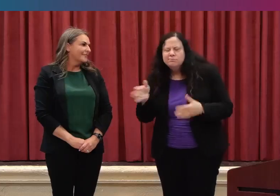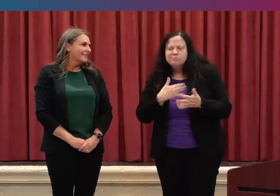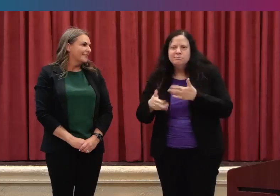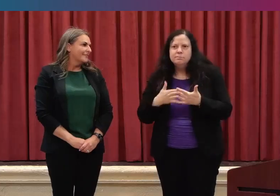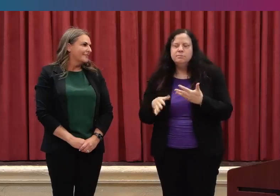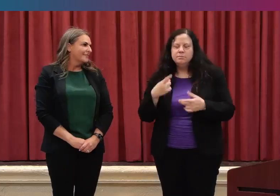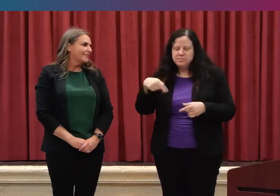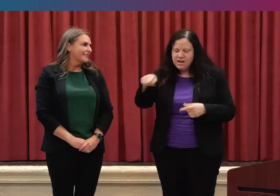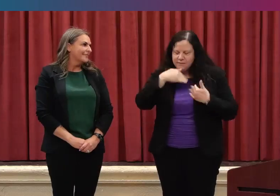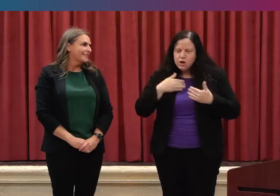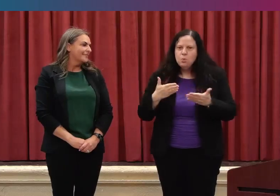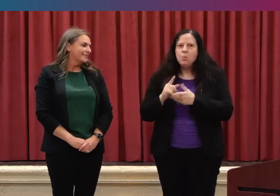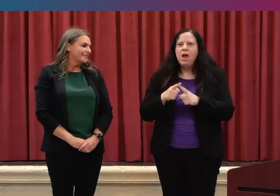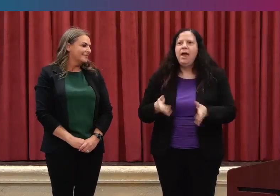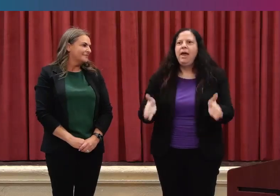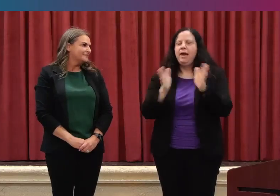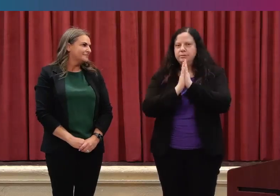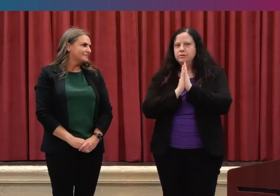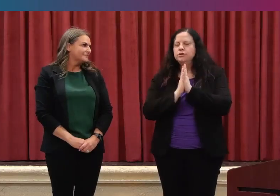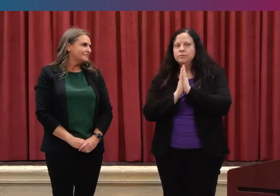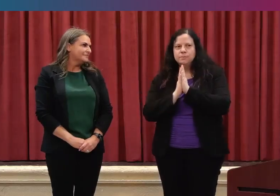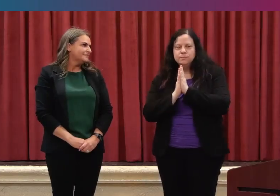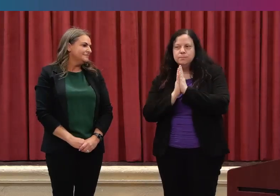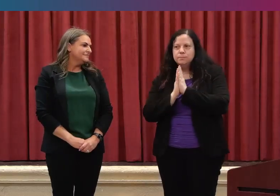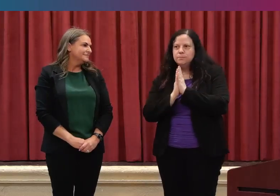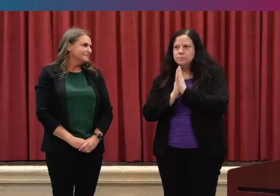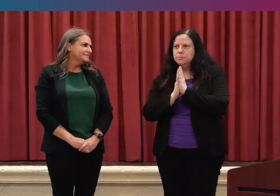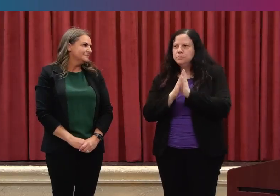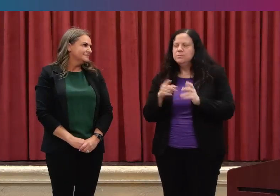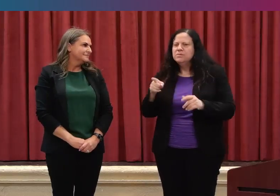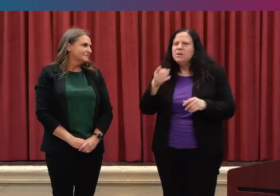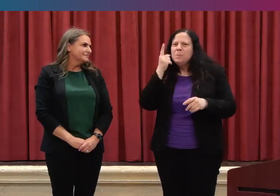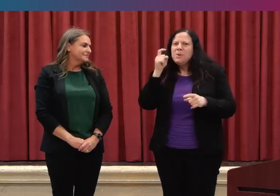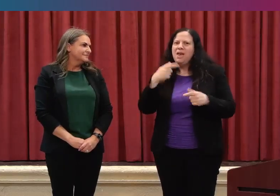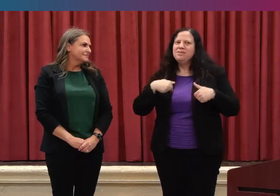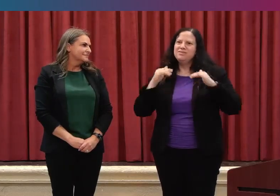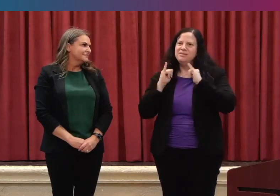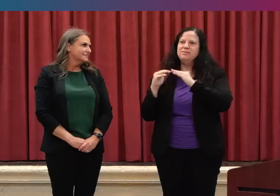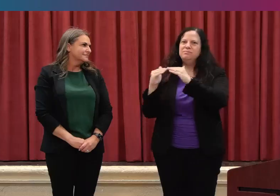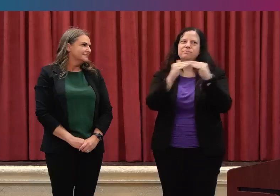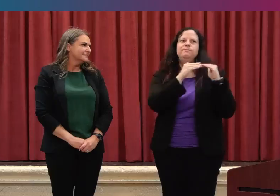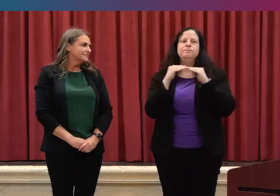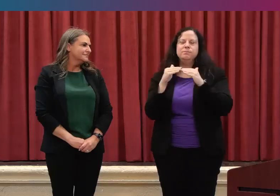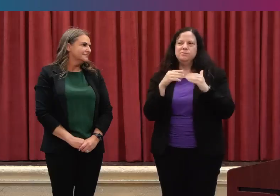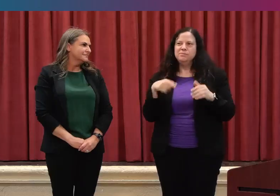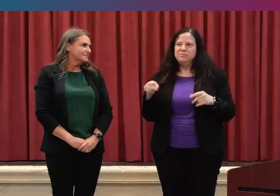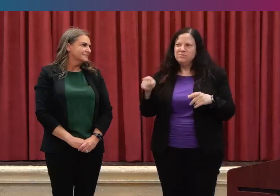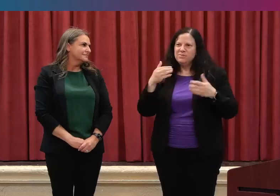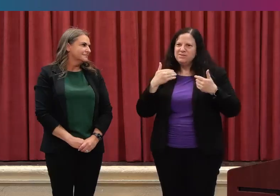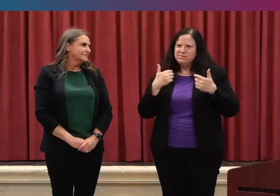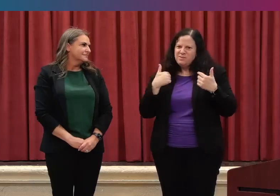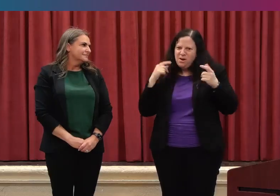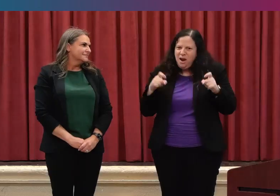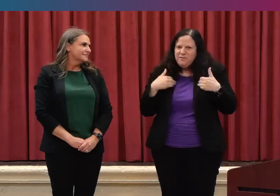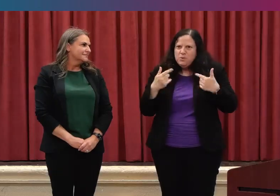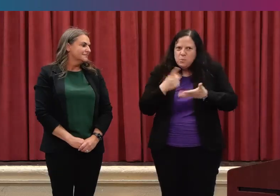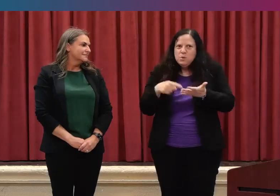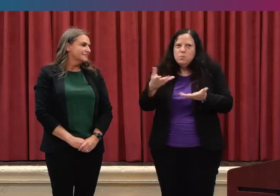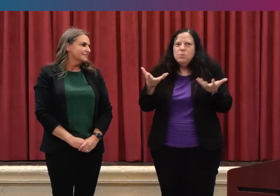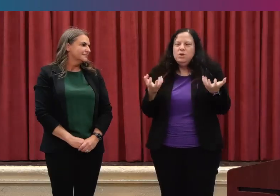will say, they can't really say no. You have a right to request those services because it has to be access,